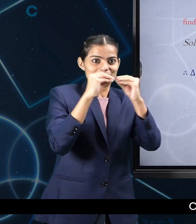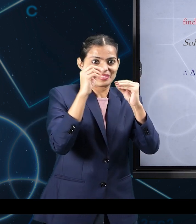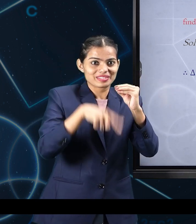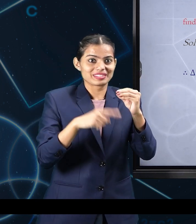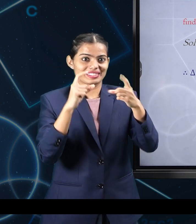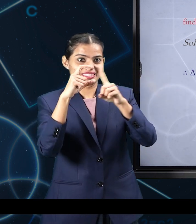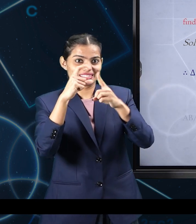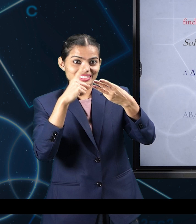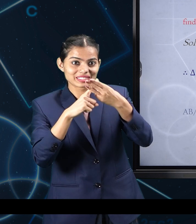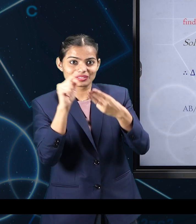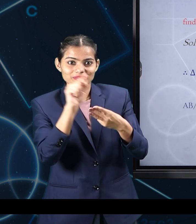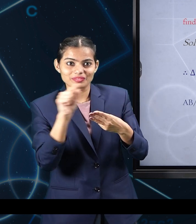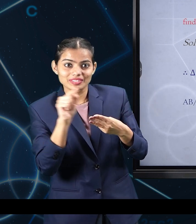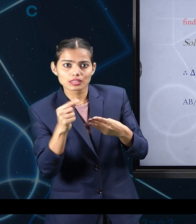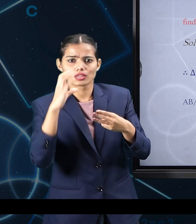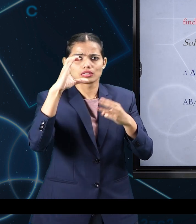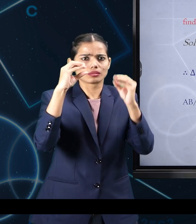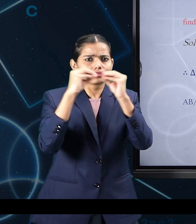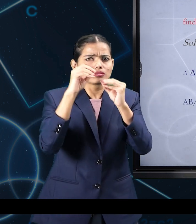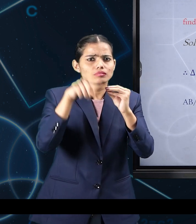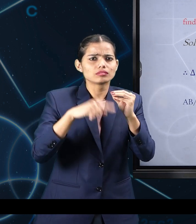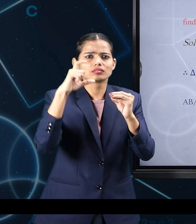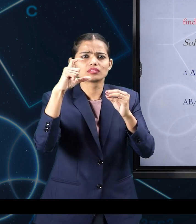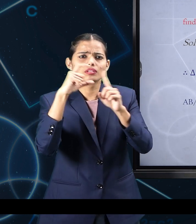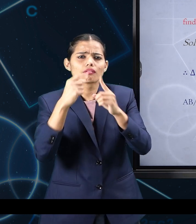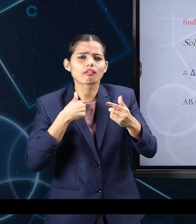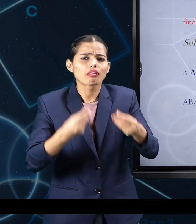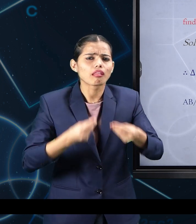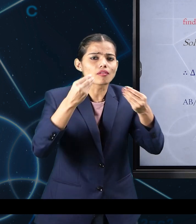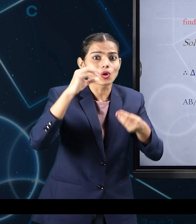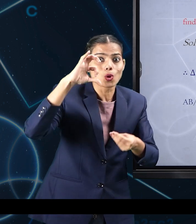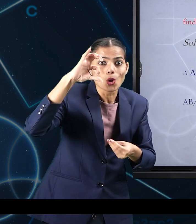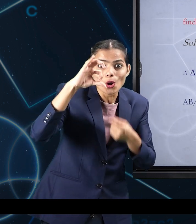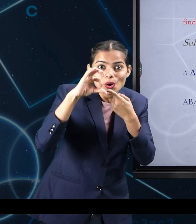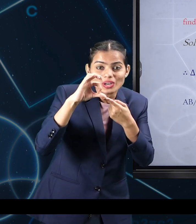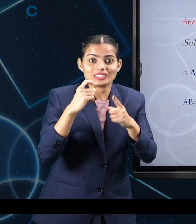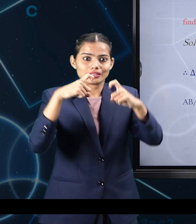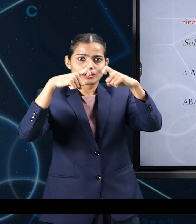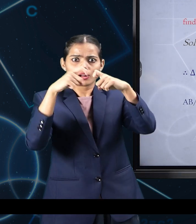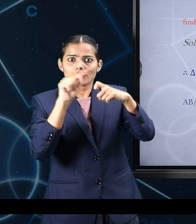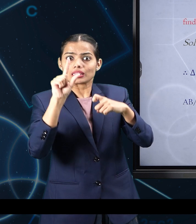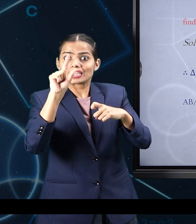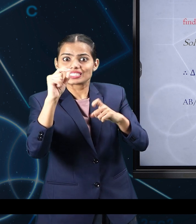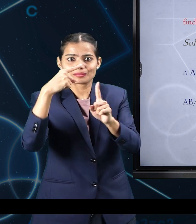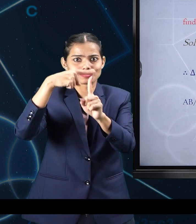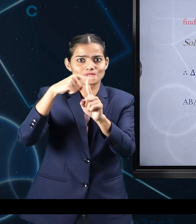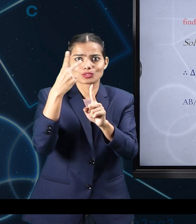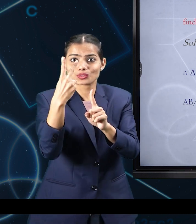AB by DE is equal to CB by CD gives 9 by x is equal to